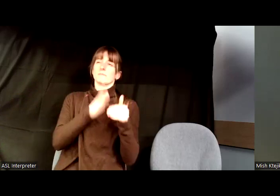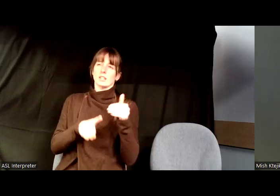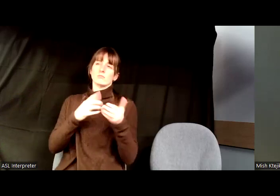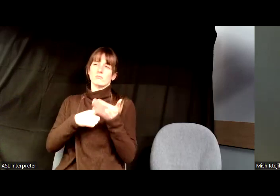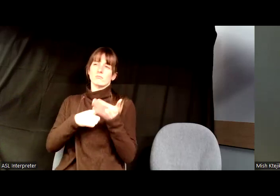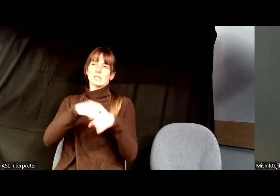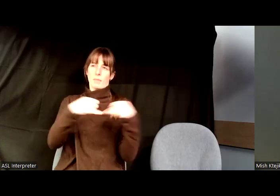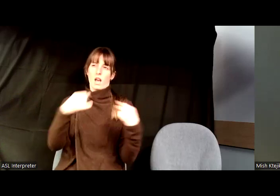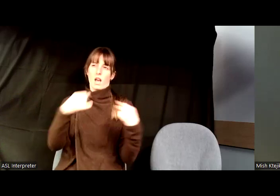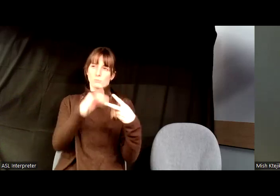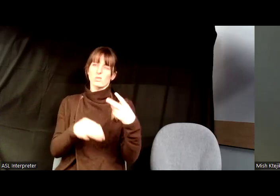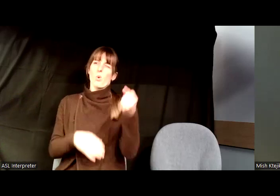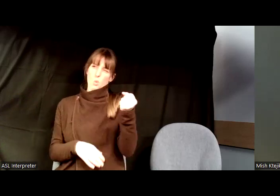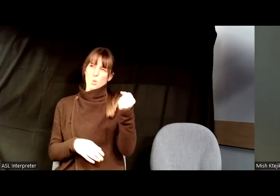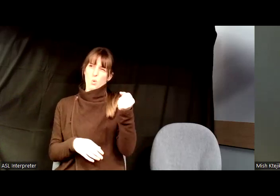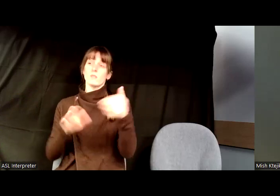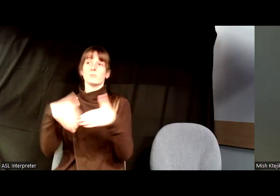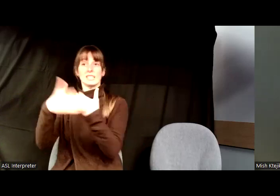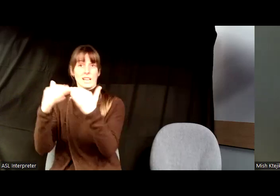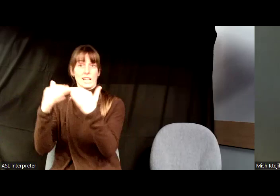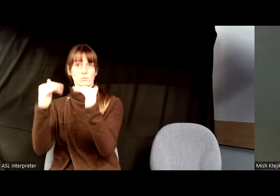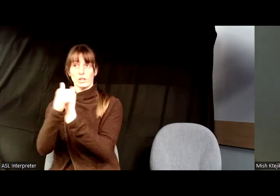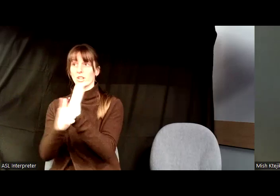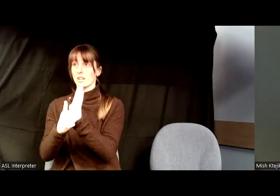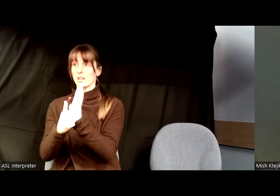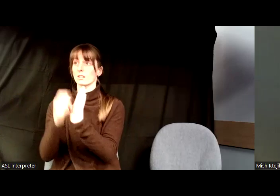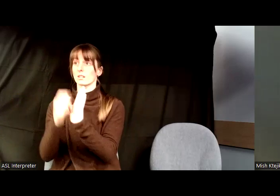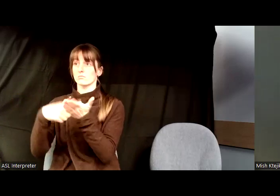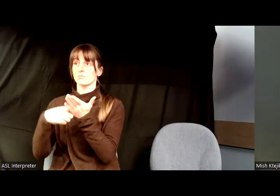Just the timeline, we're gonna hold that discussion, so.